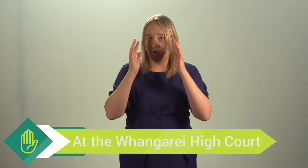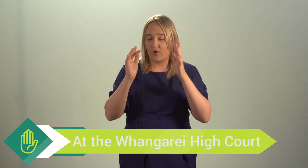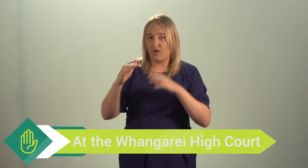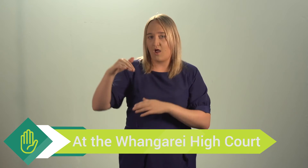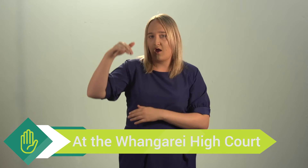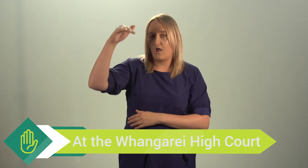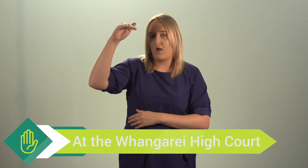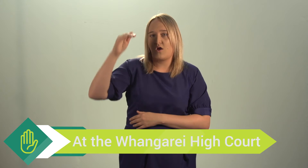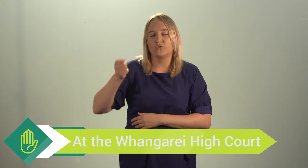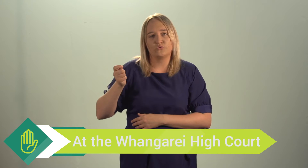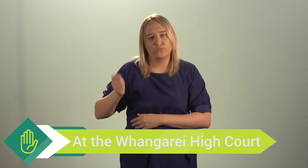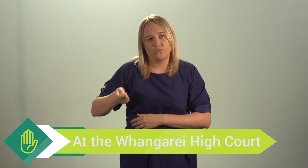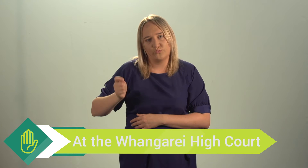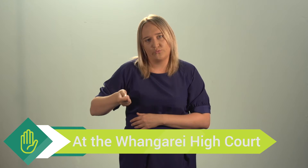At the Whangarei High Court.